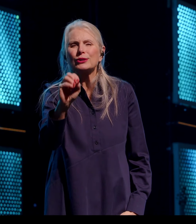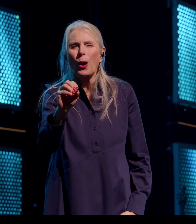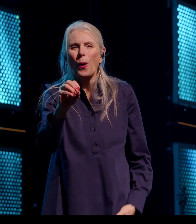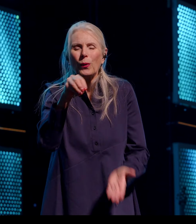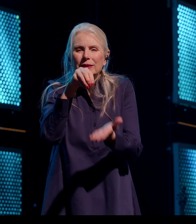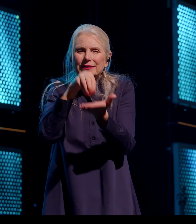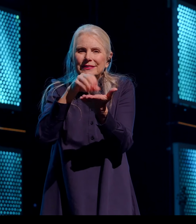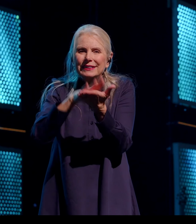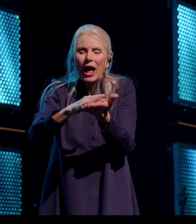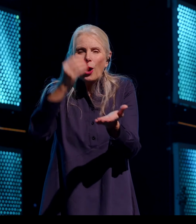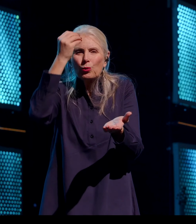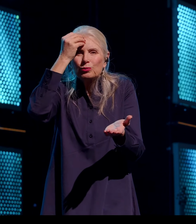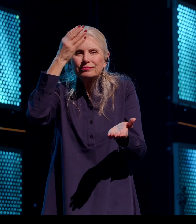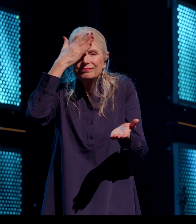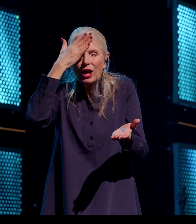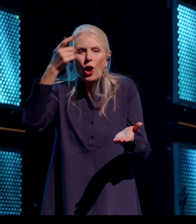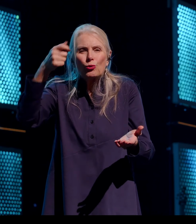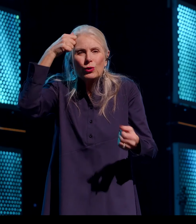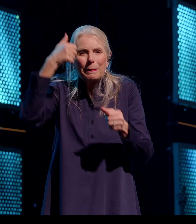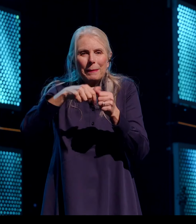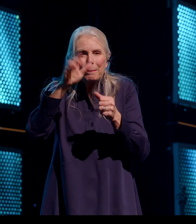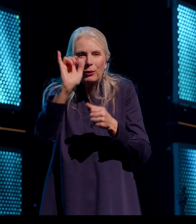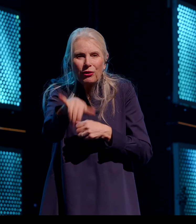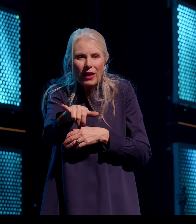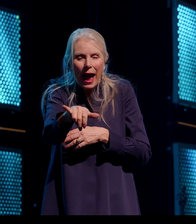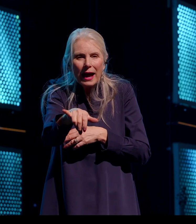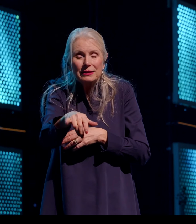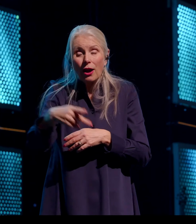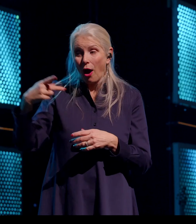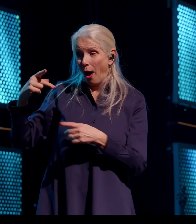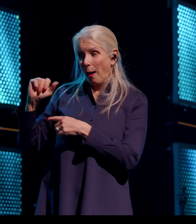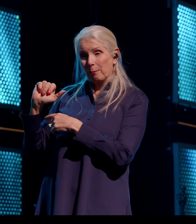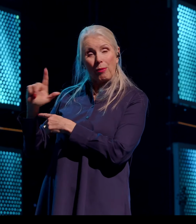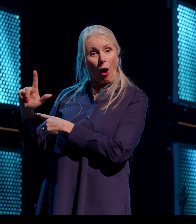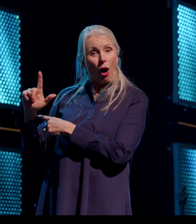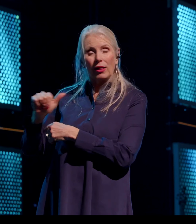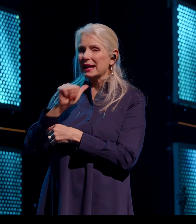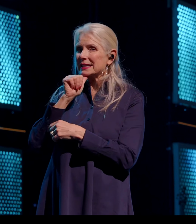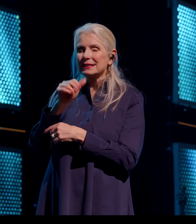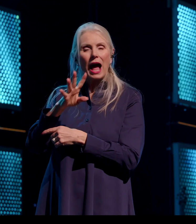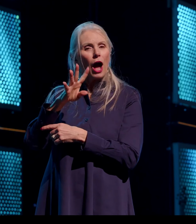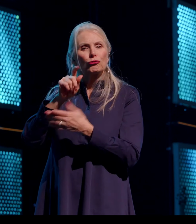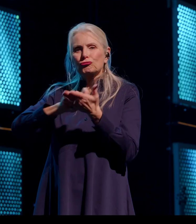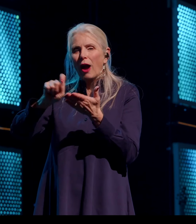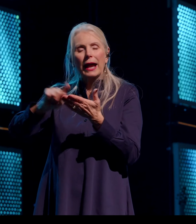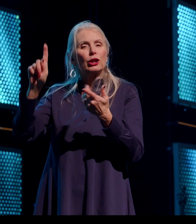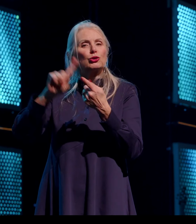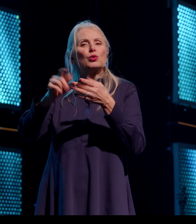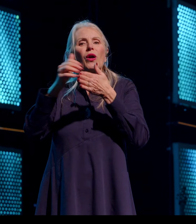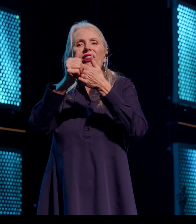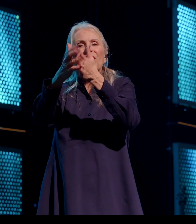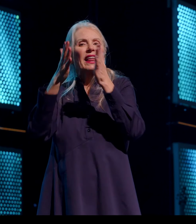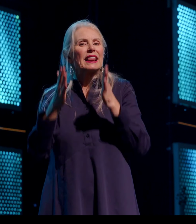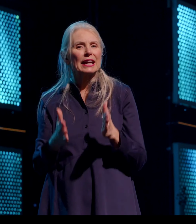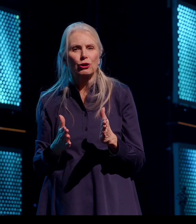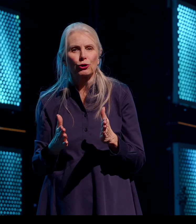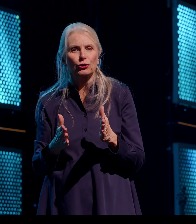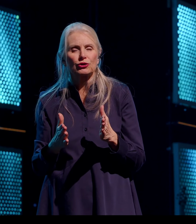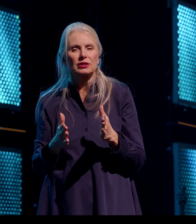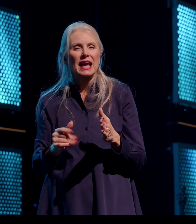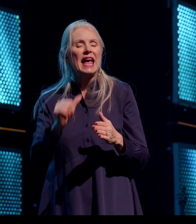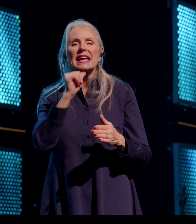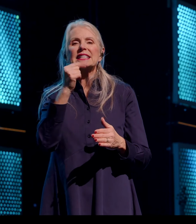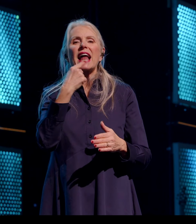note of this. And I think this is a great thing for all of us to take note to. Paul's not writing this to the leadership of the church. He's not saying, hey, elders